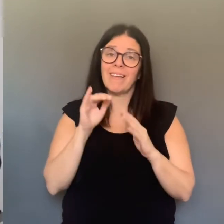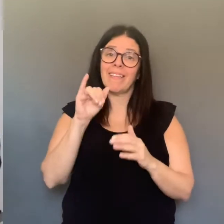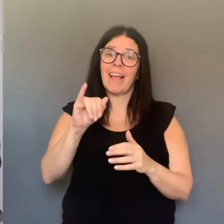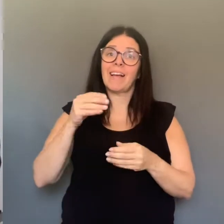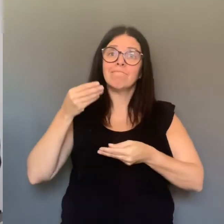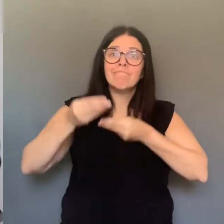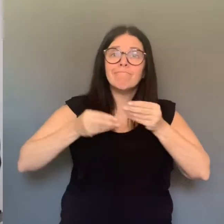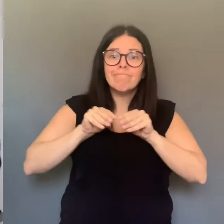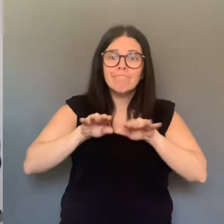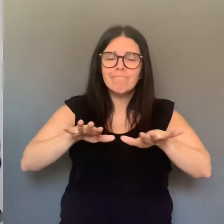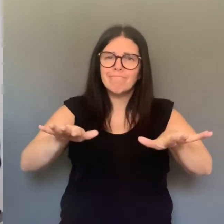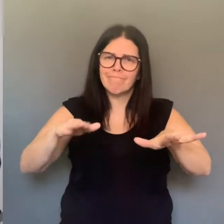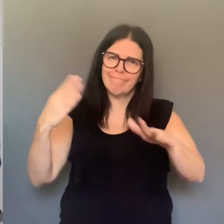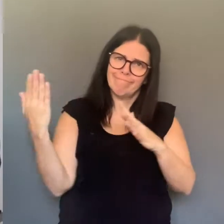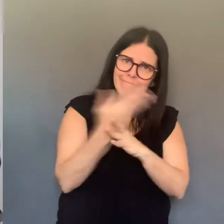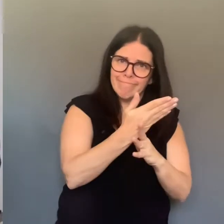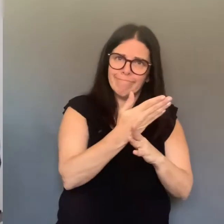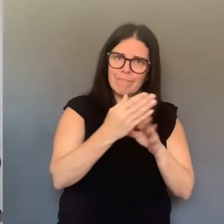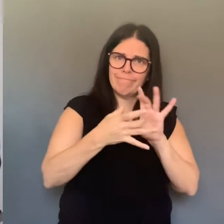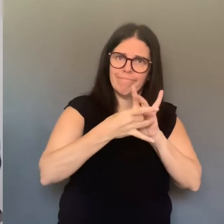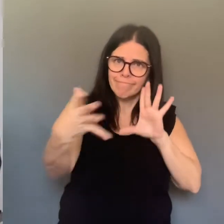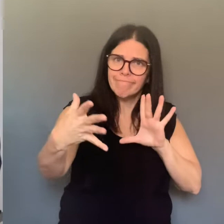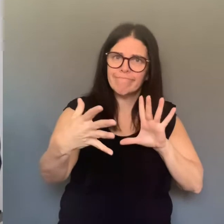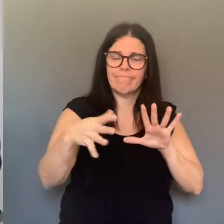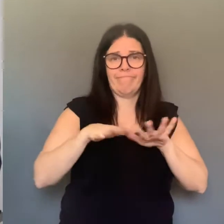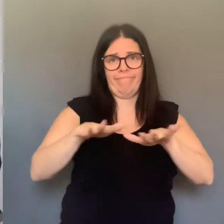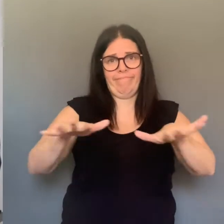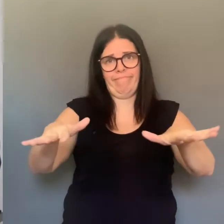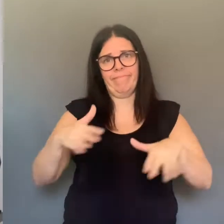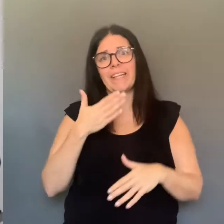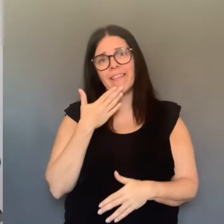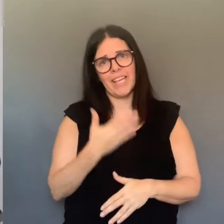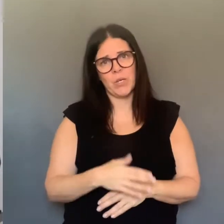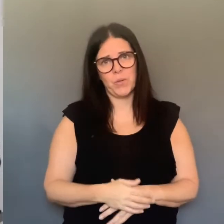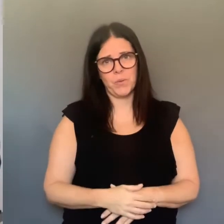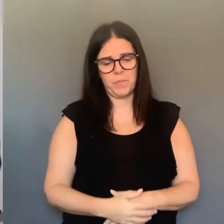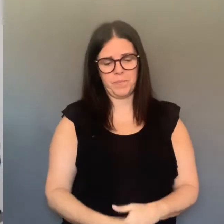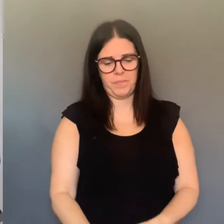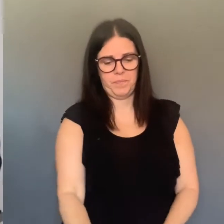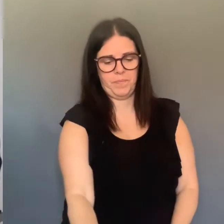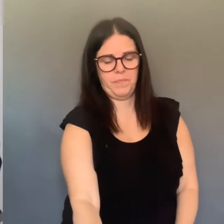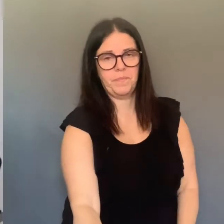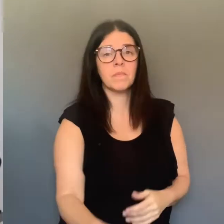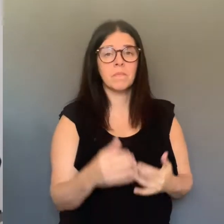We'll now take questions from the media. We'll start with KMA 100.